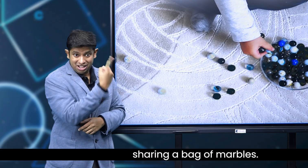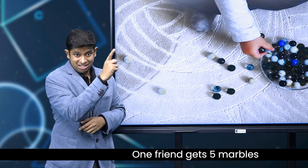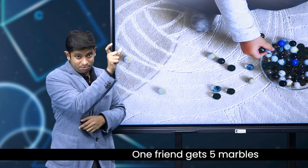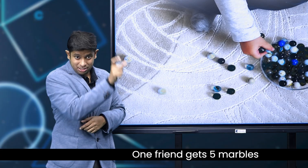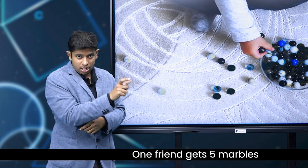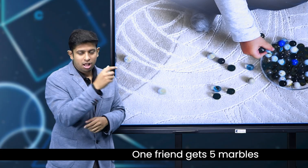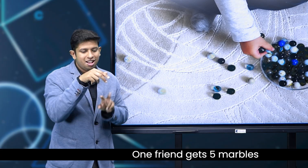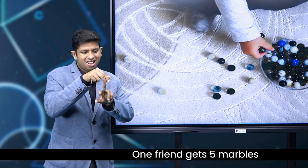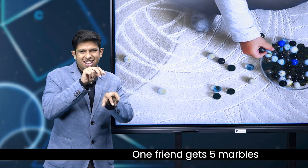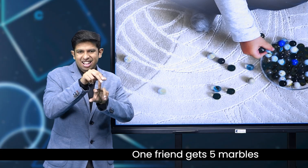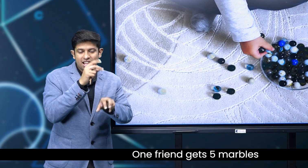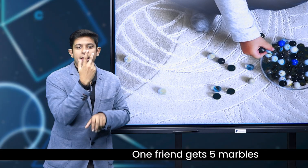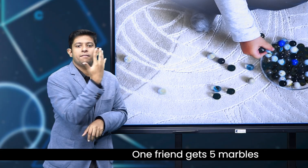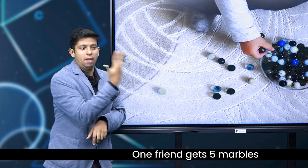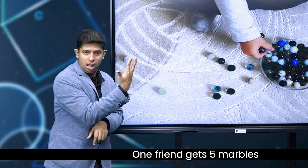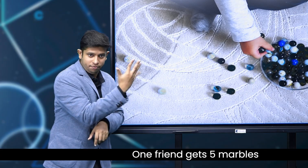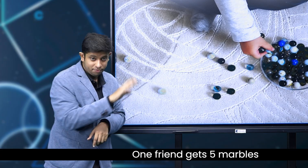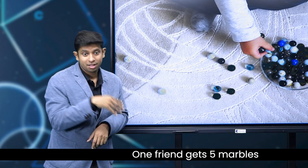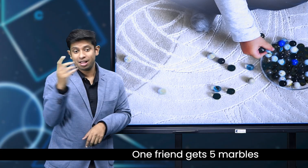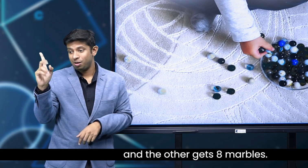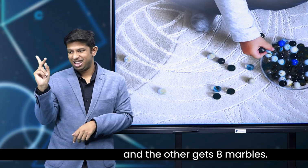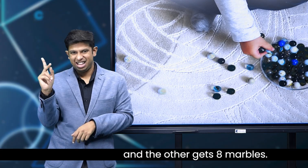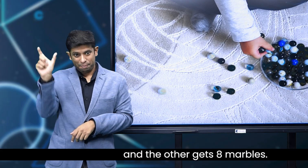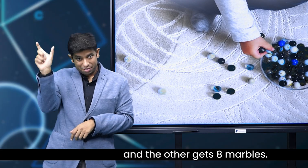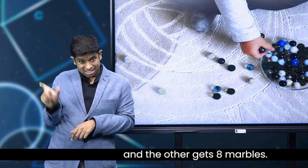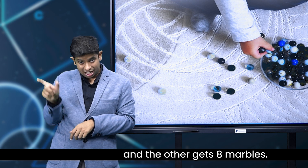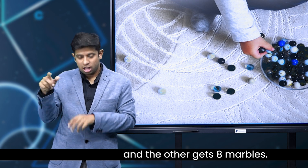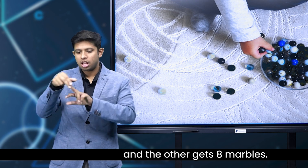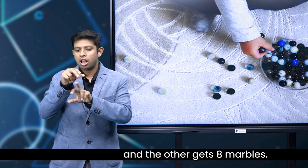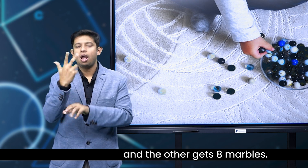One friend gets 5 marbles and the other gets 8 marbles.